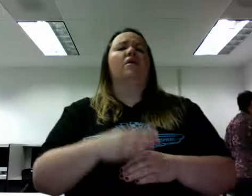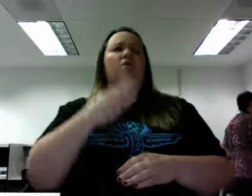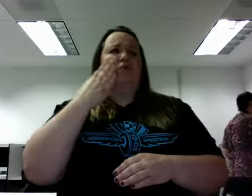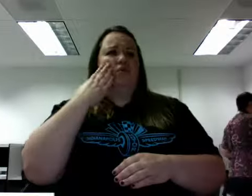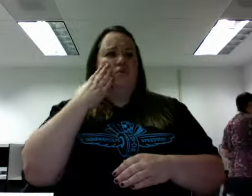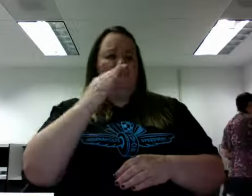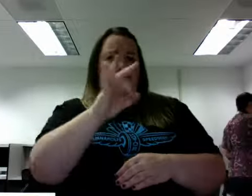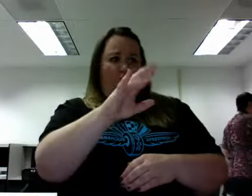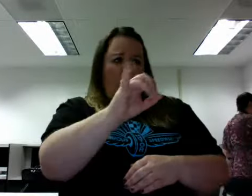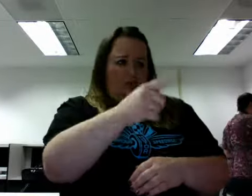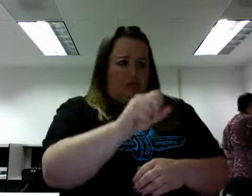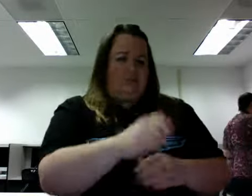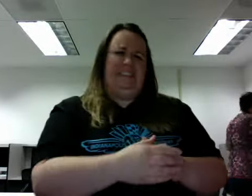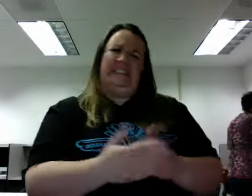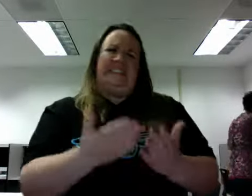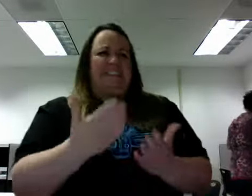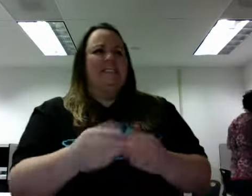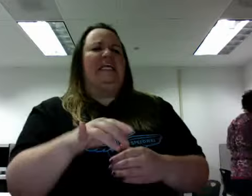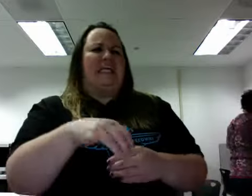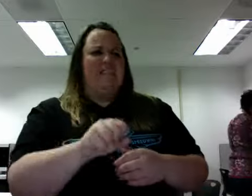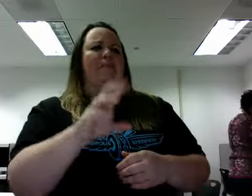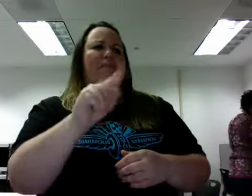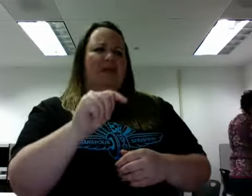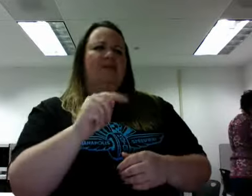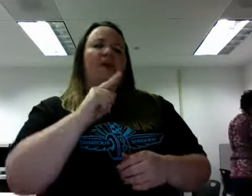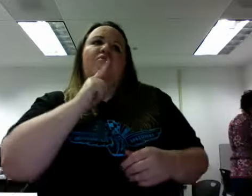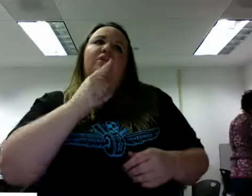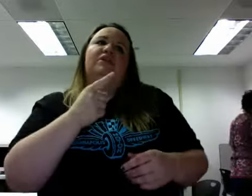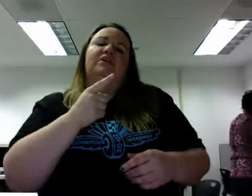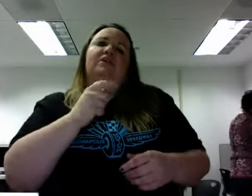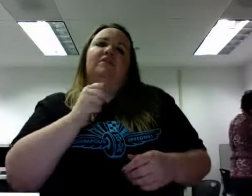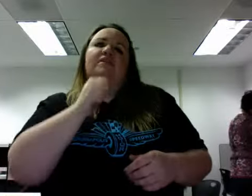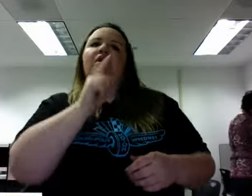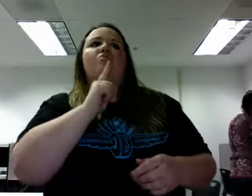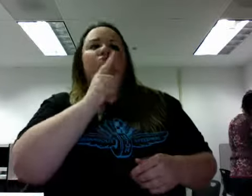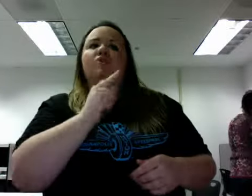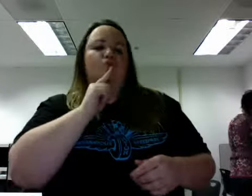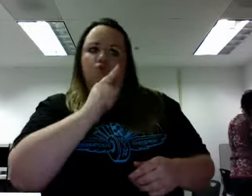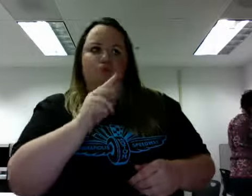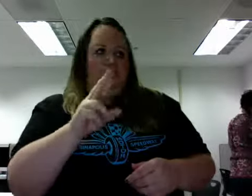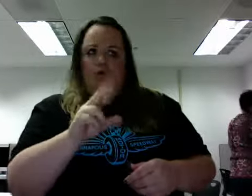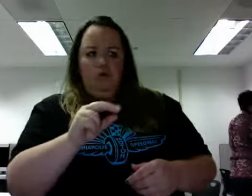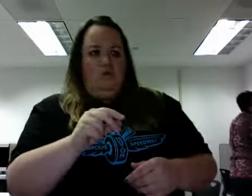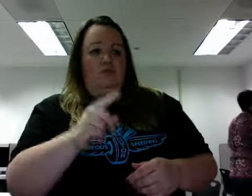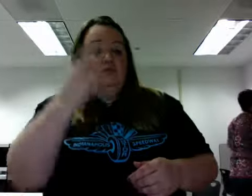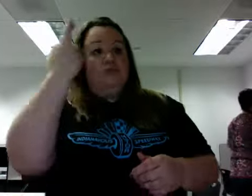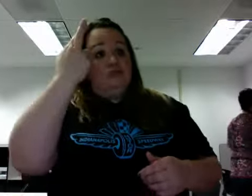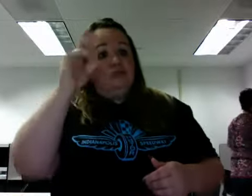bones of the baby are fragile. But you know, that's really not true. That's really, really not true. And there's a reason for that. That's where we're headed. Go